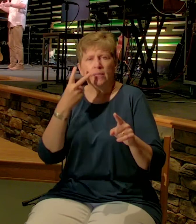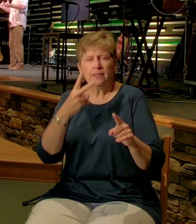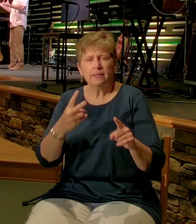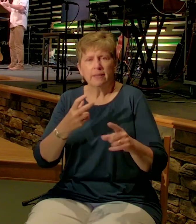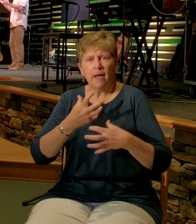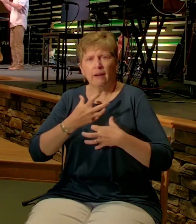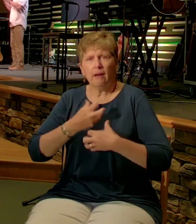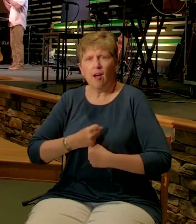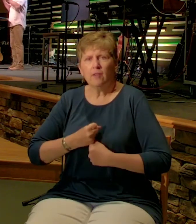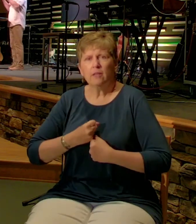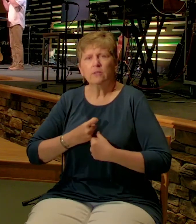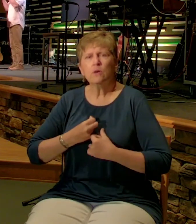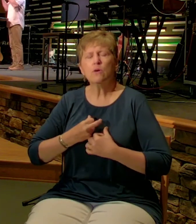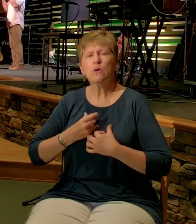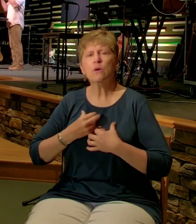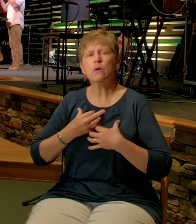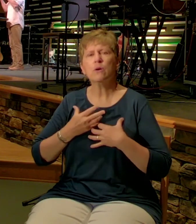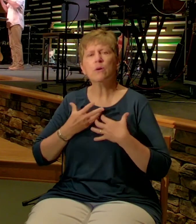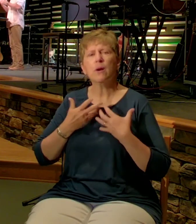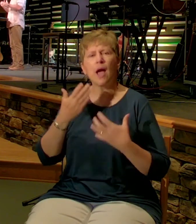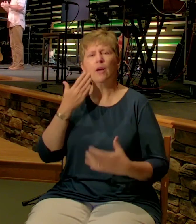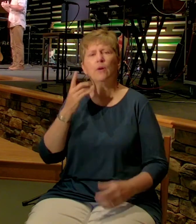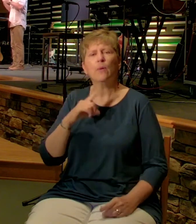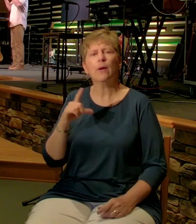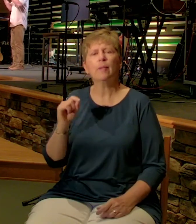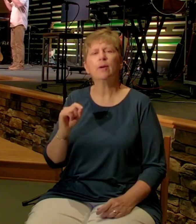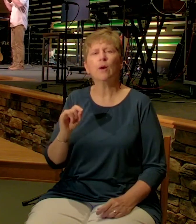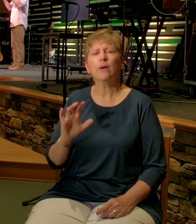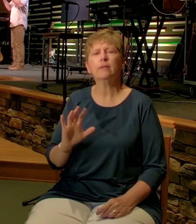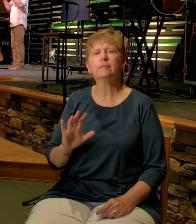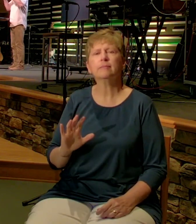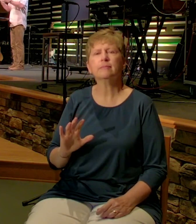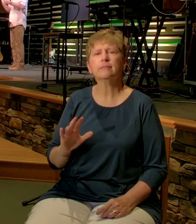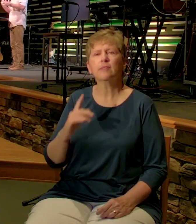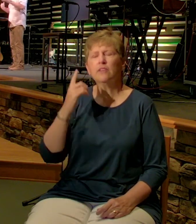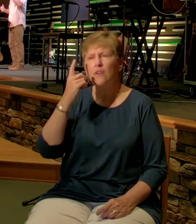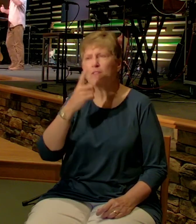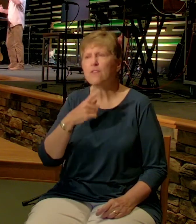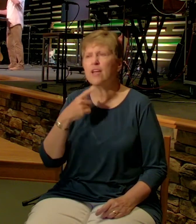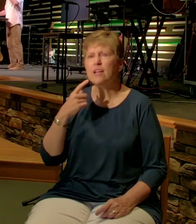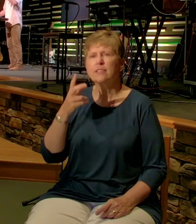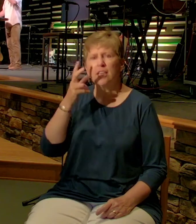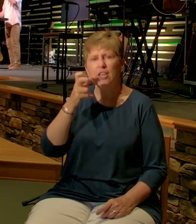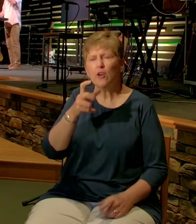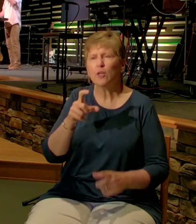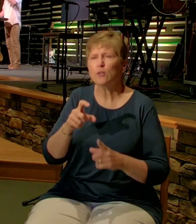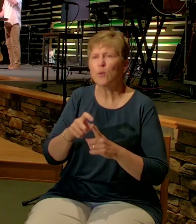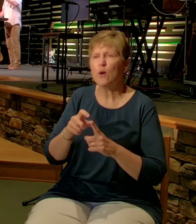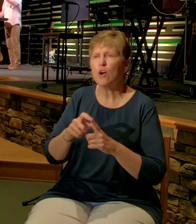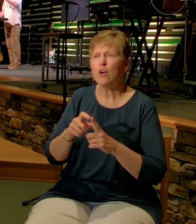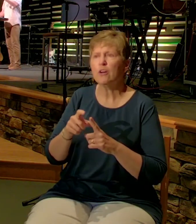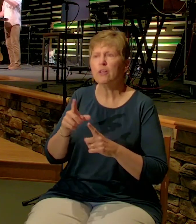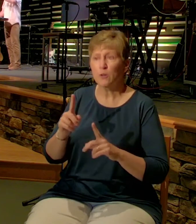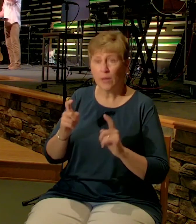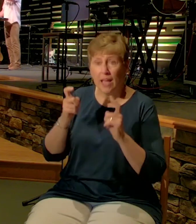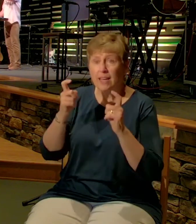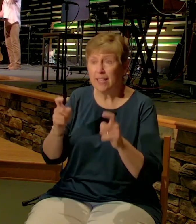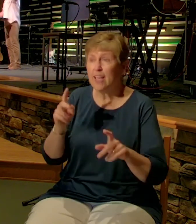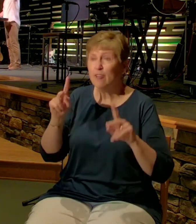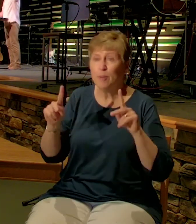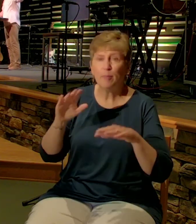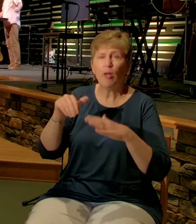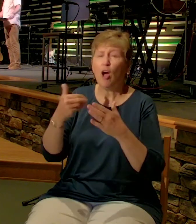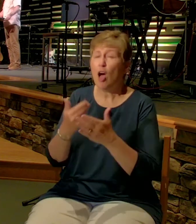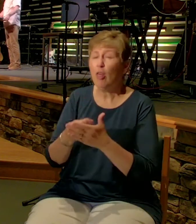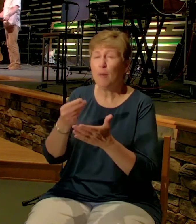up and see it on his face and hear it in his word. Folks, you can give people all the money